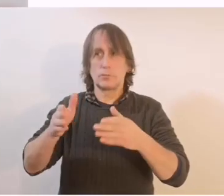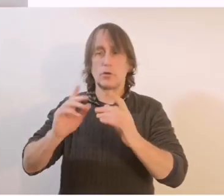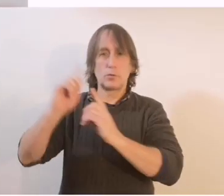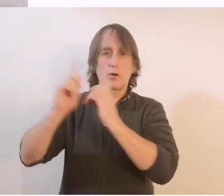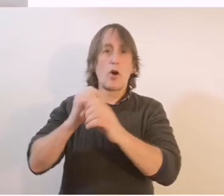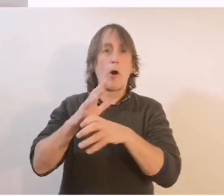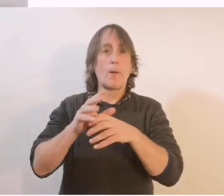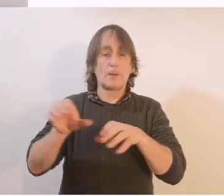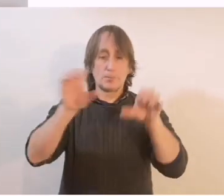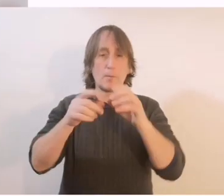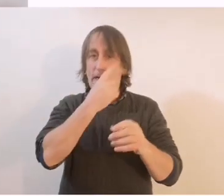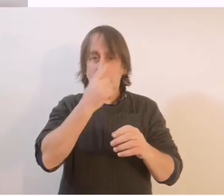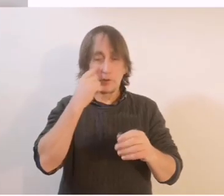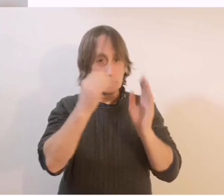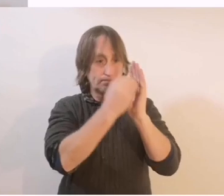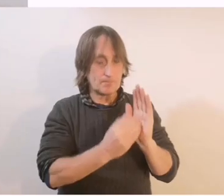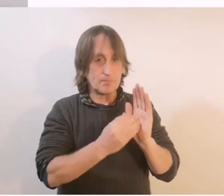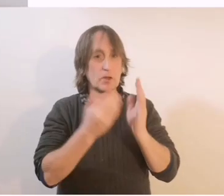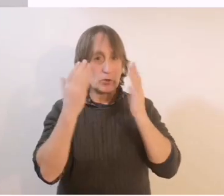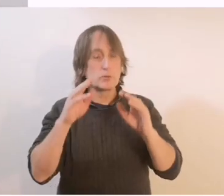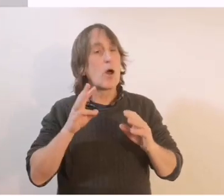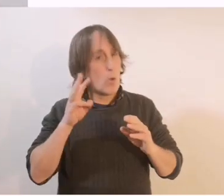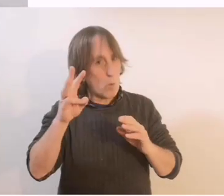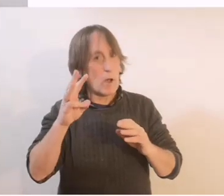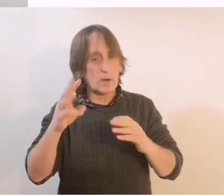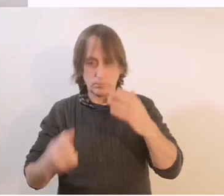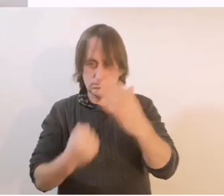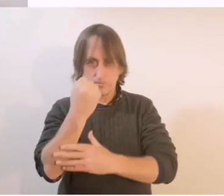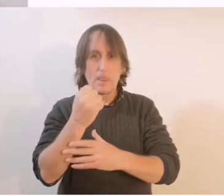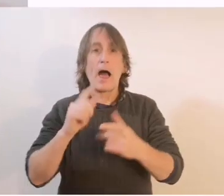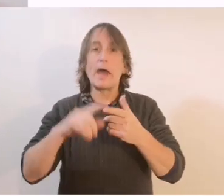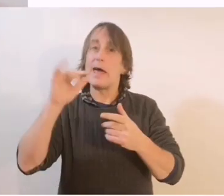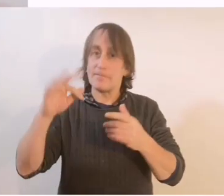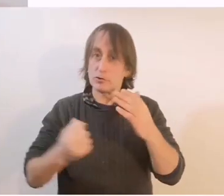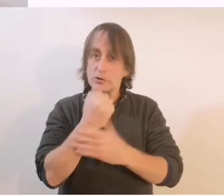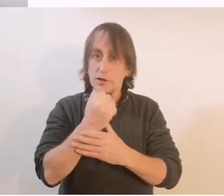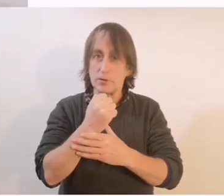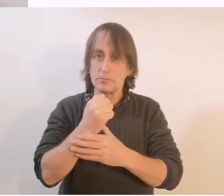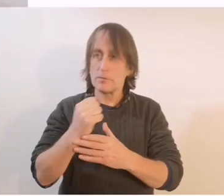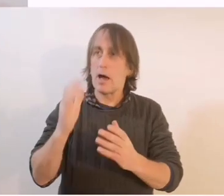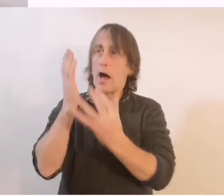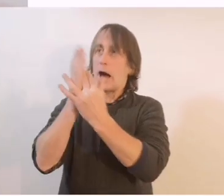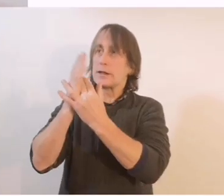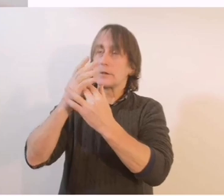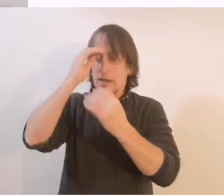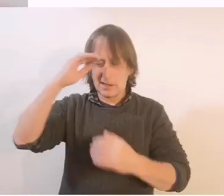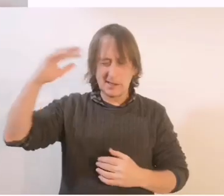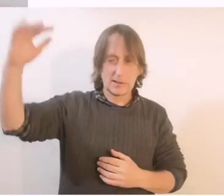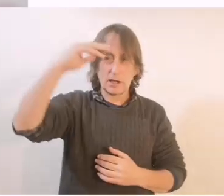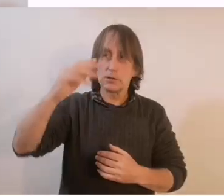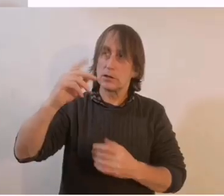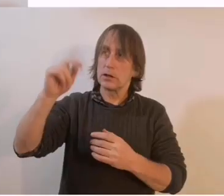the experimental evidence suggests this will work, and if it works, it will give us access to an intelligence that can tell